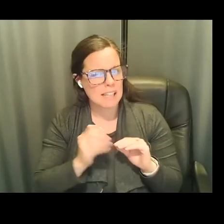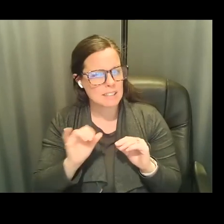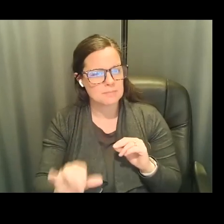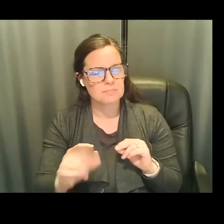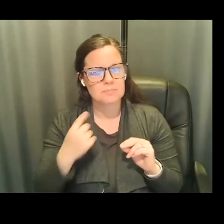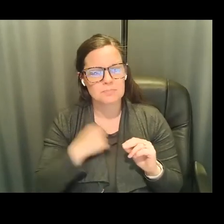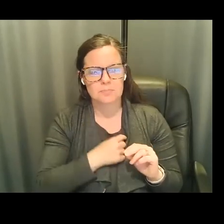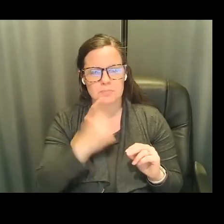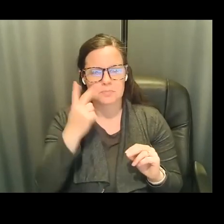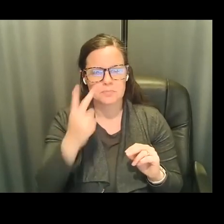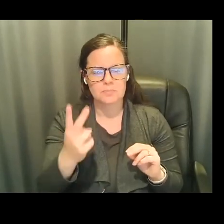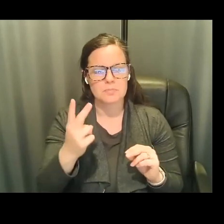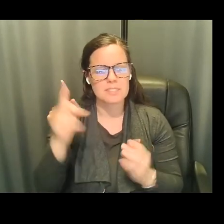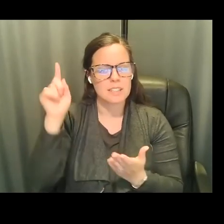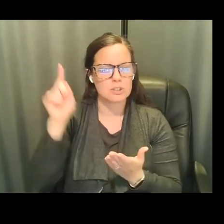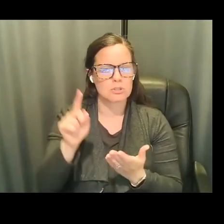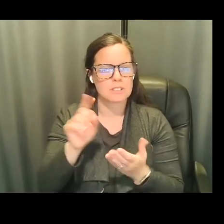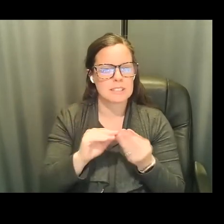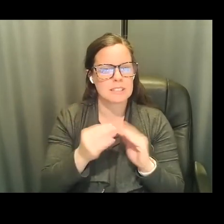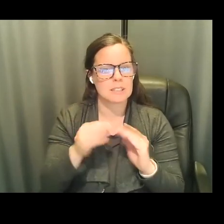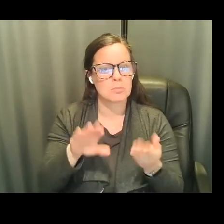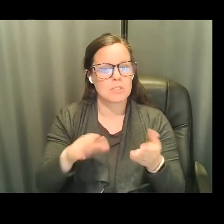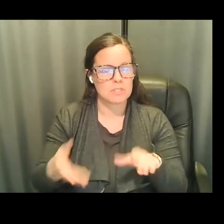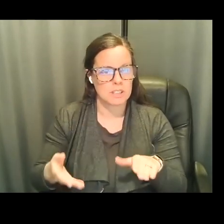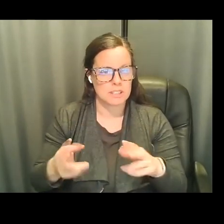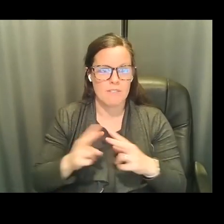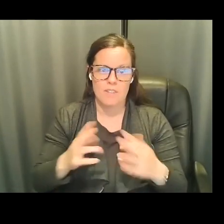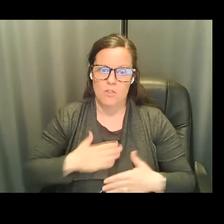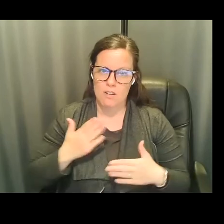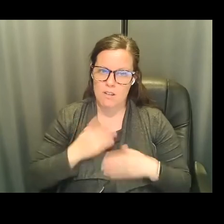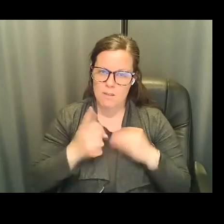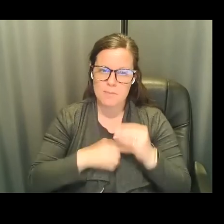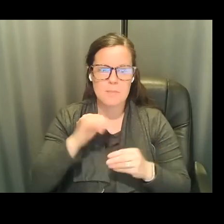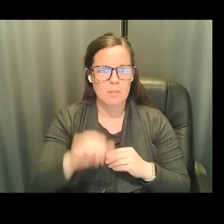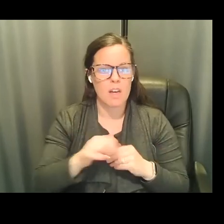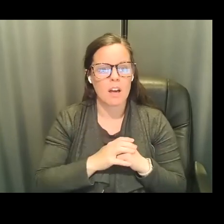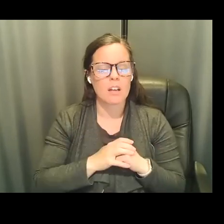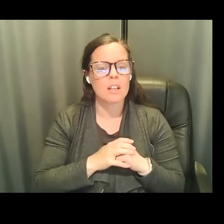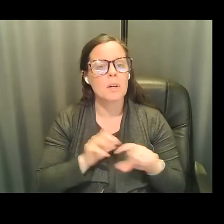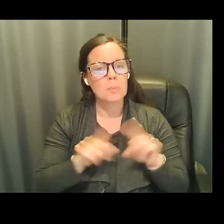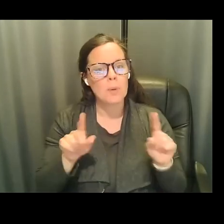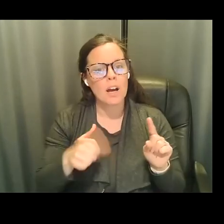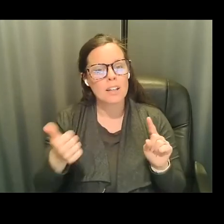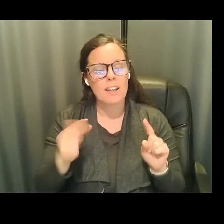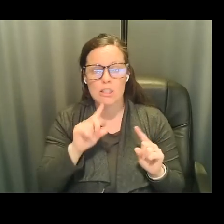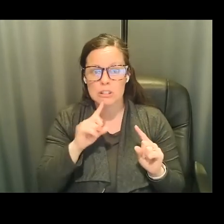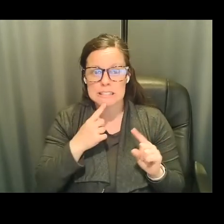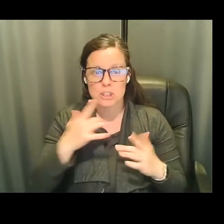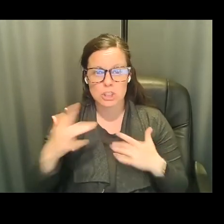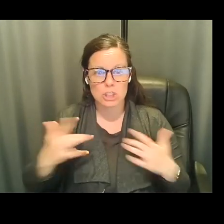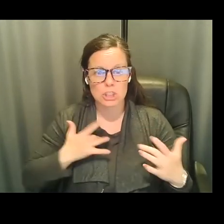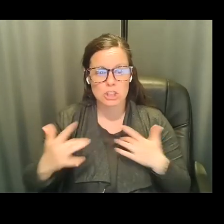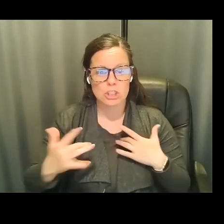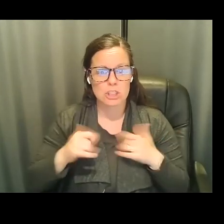see a decrease in the number of deaths, and we're very, very happy about that. But another serious concern is these